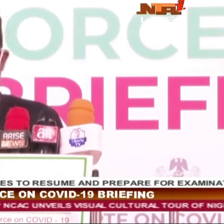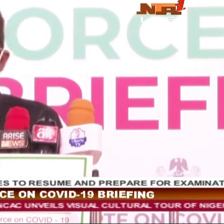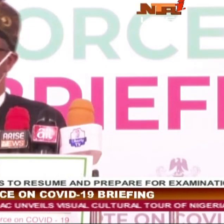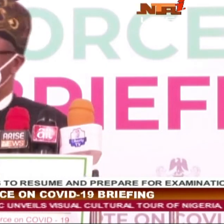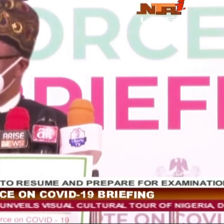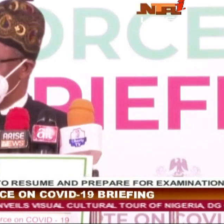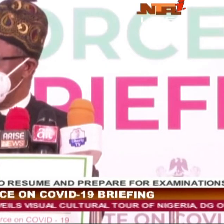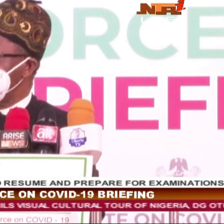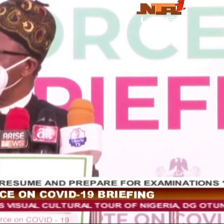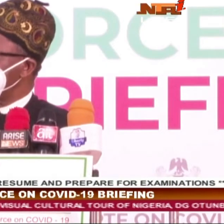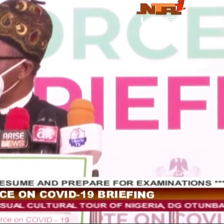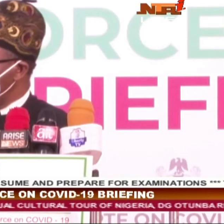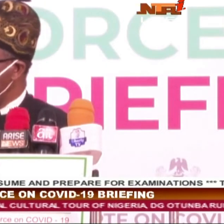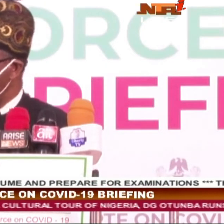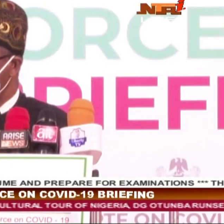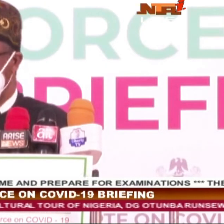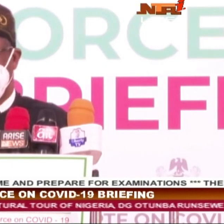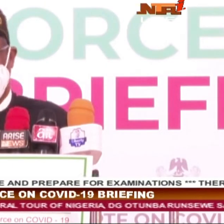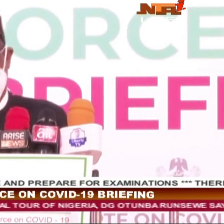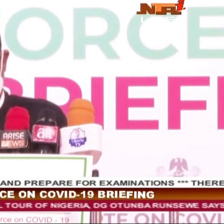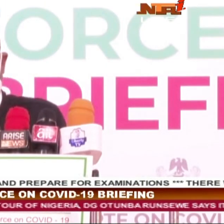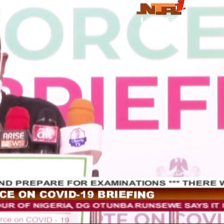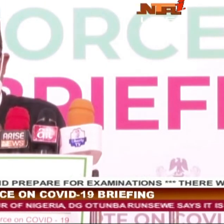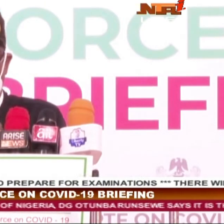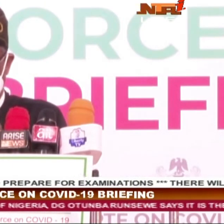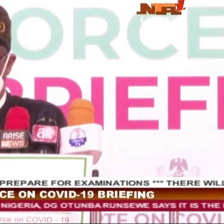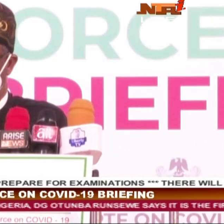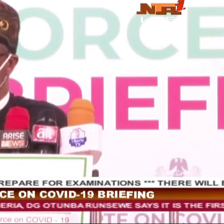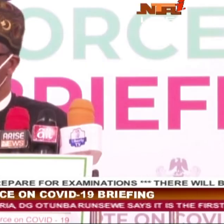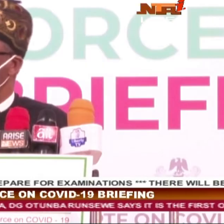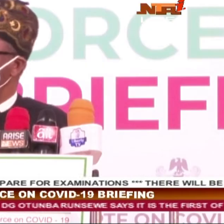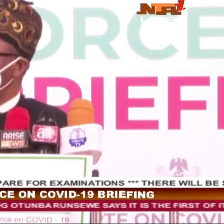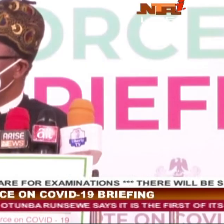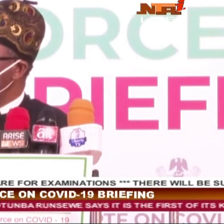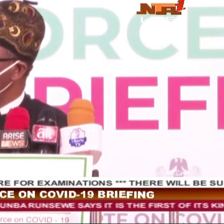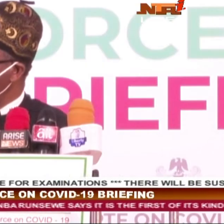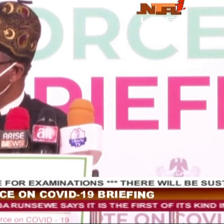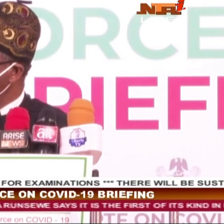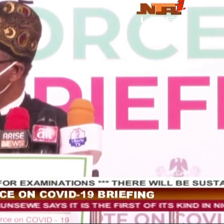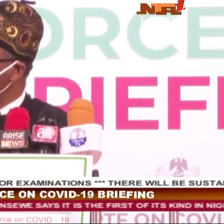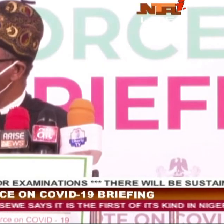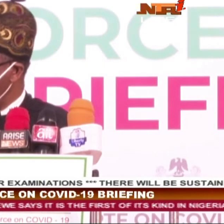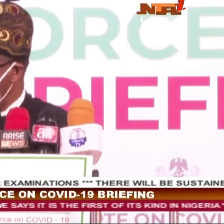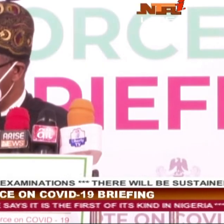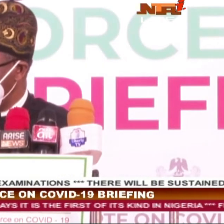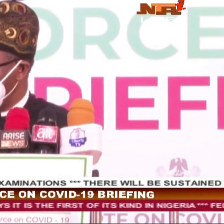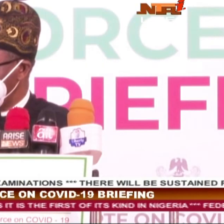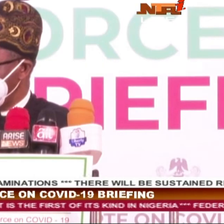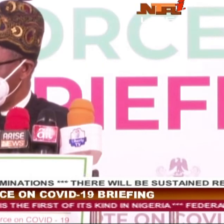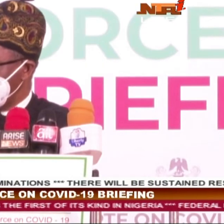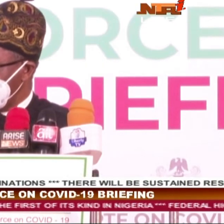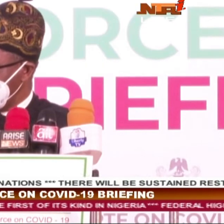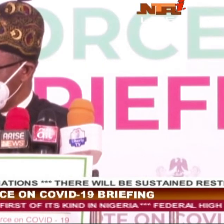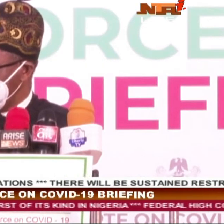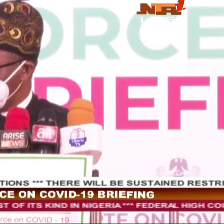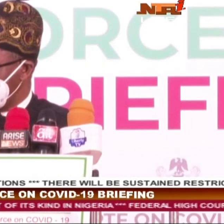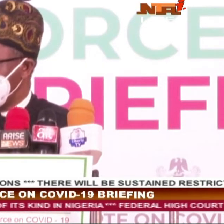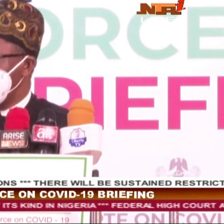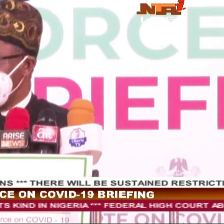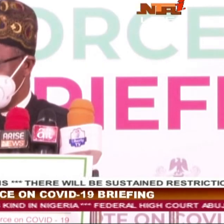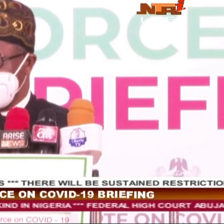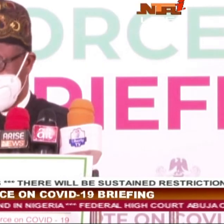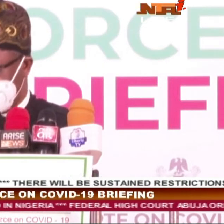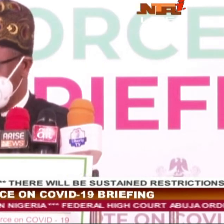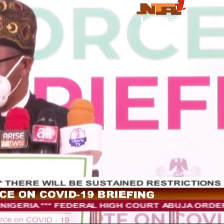them. Please, if there's any question from the outside which has no bearing to these